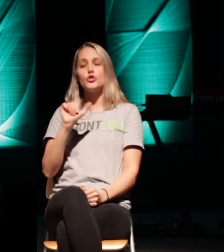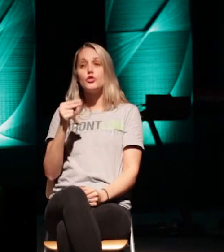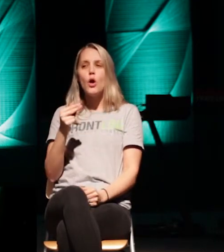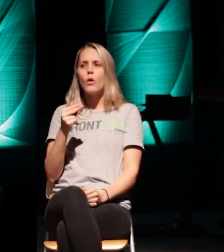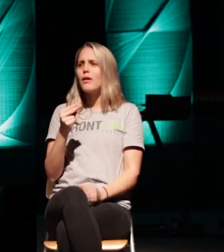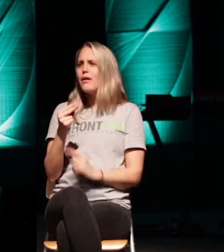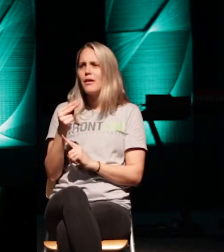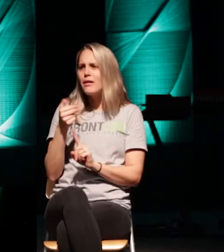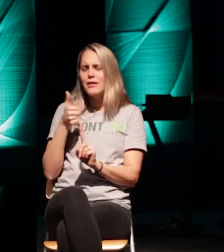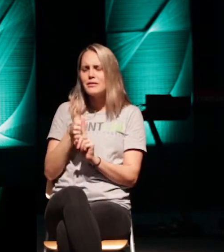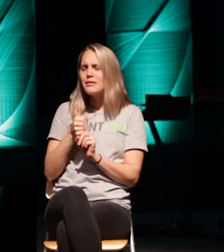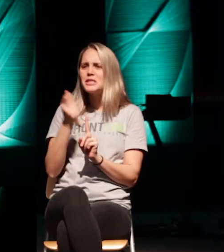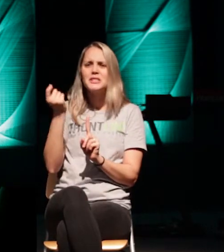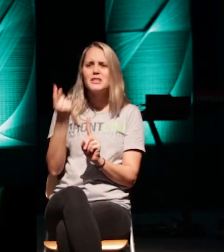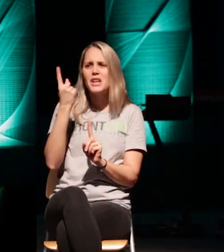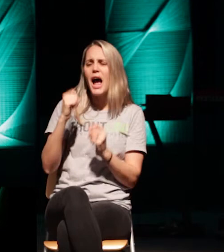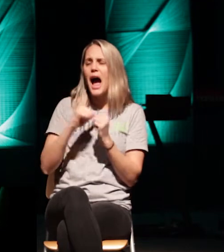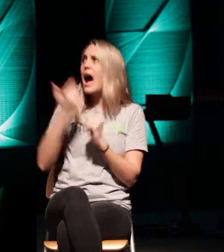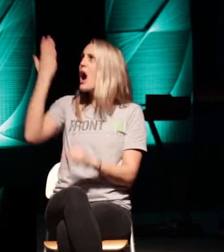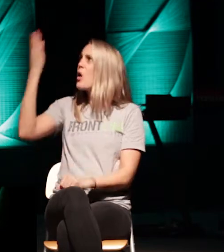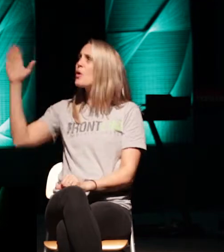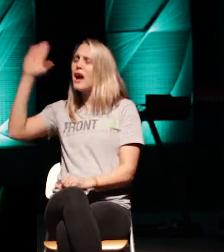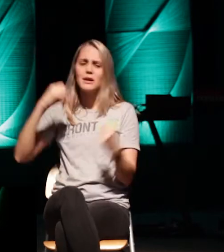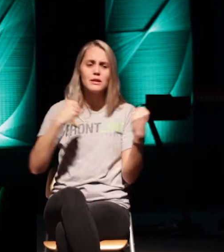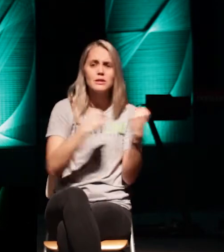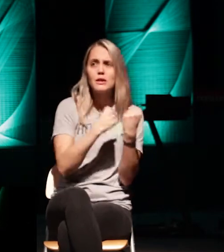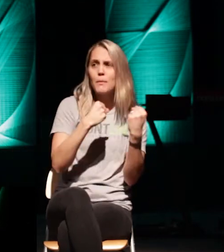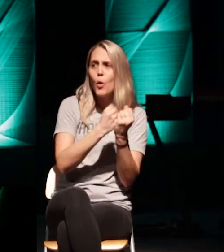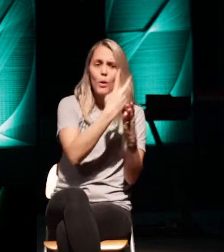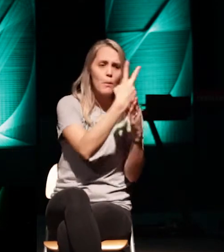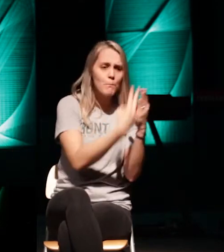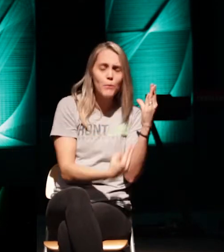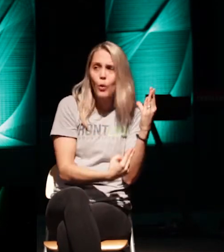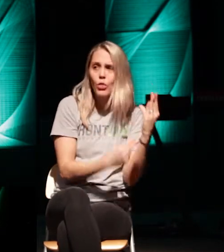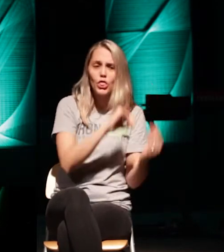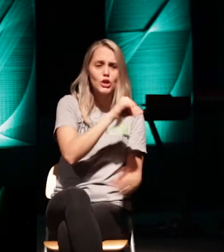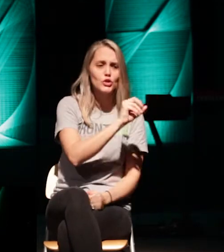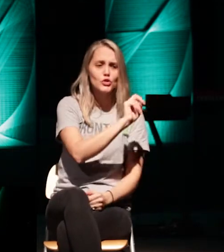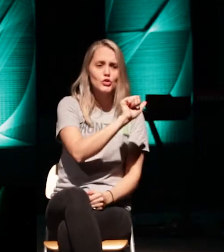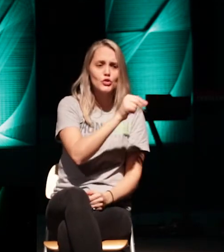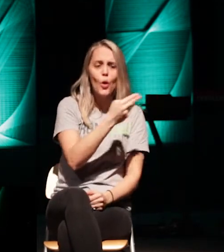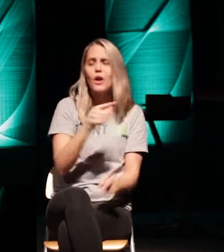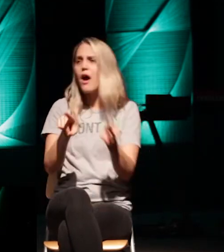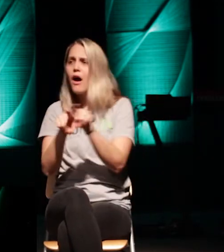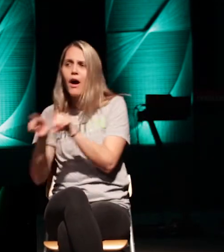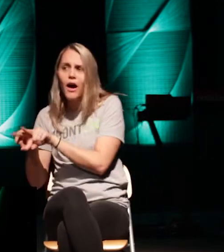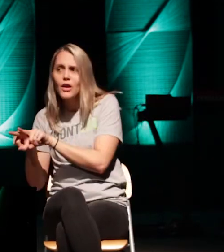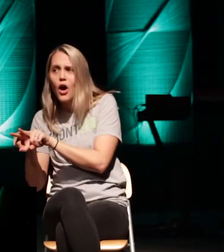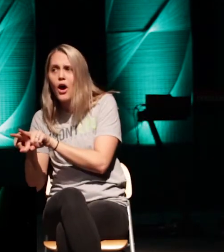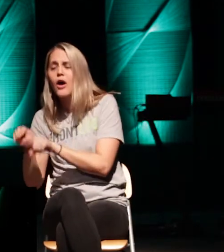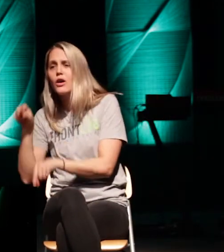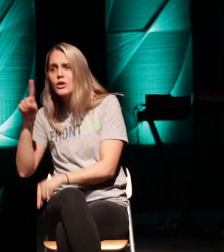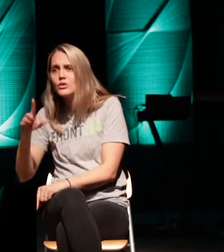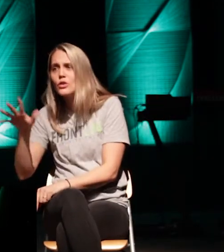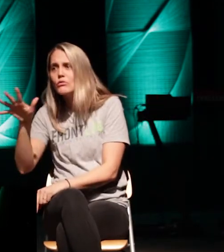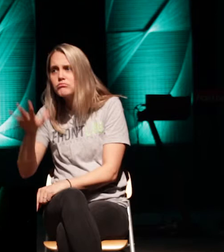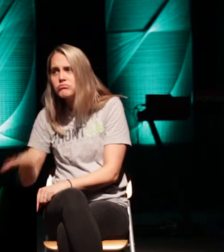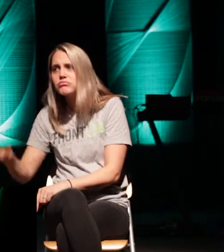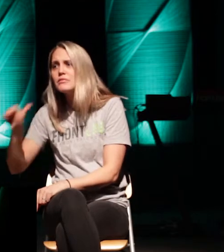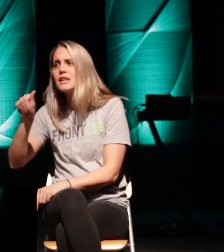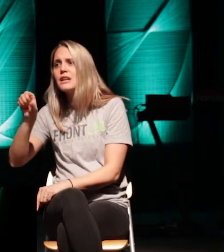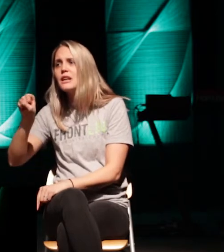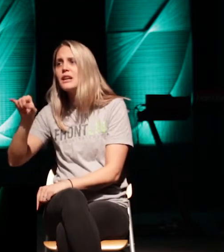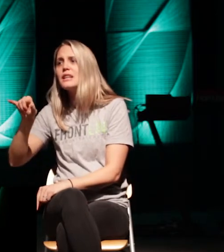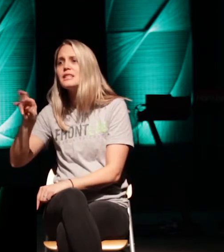side and the side of the Ninevites. So think about this. The story is about Jonah